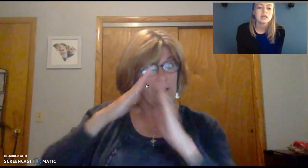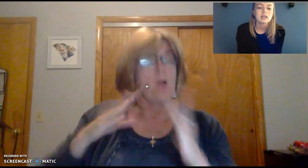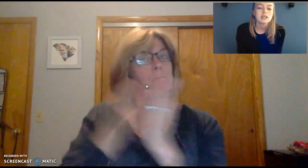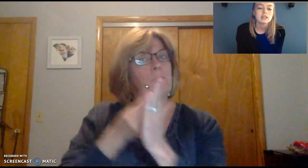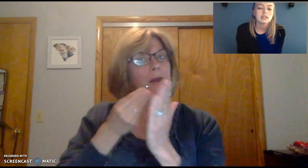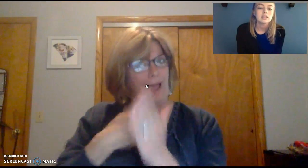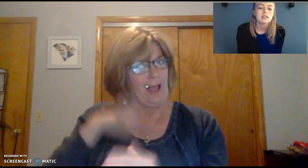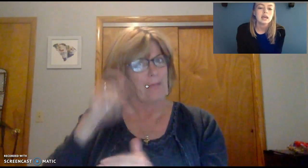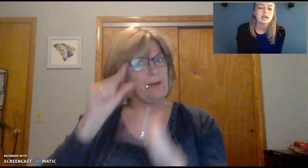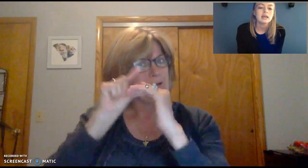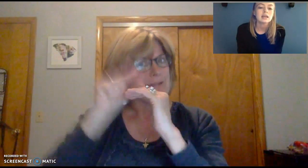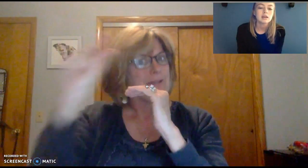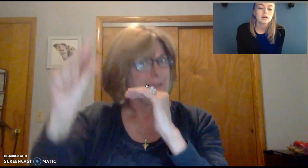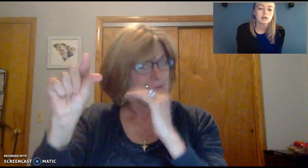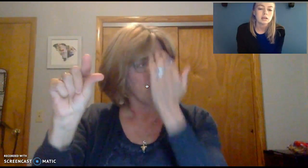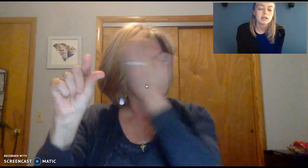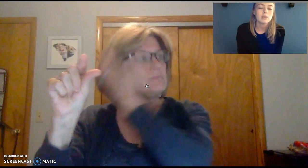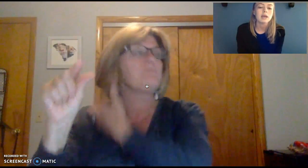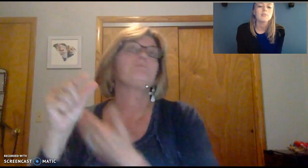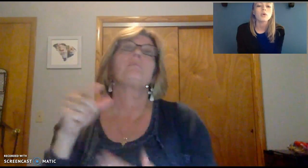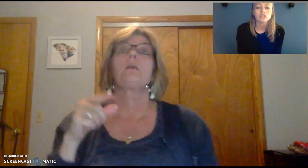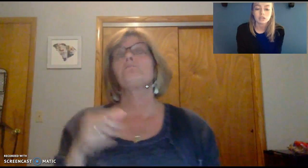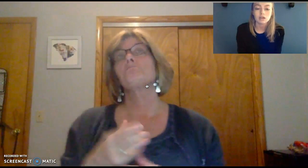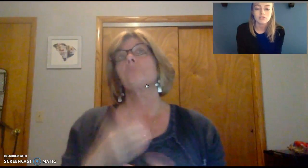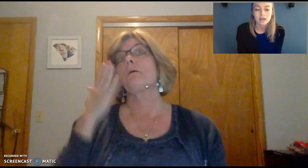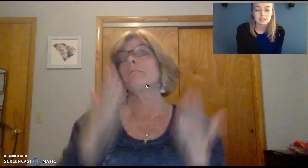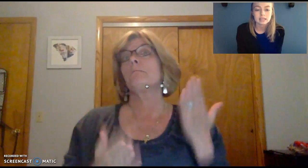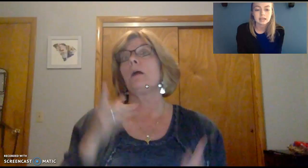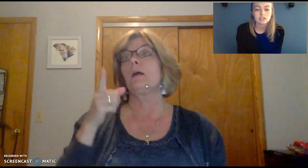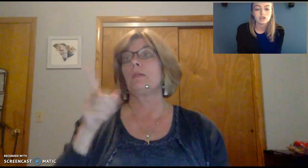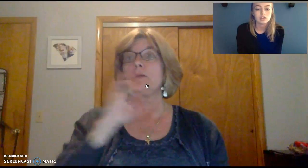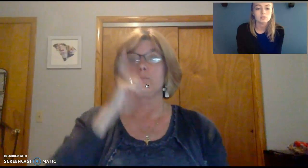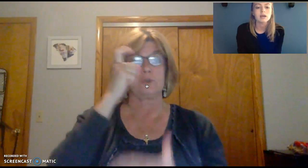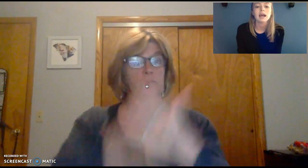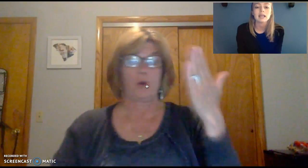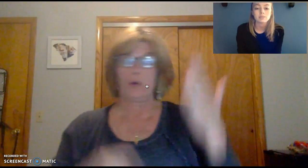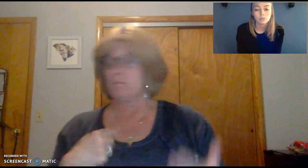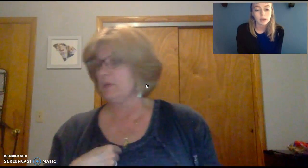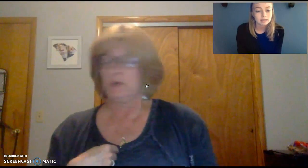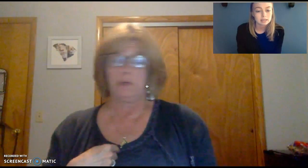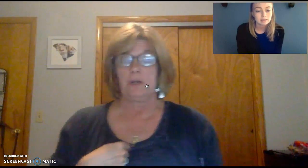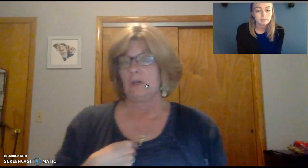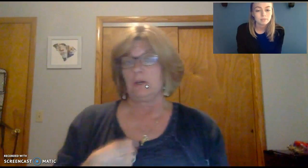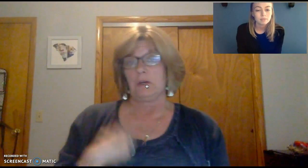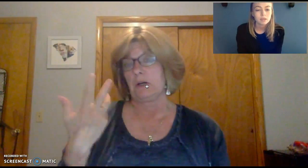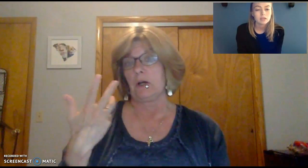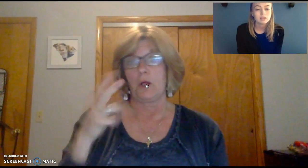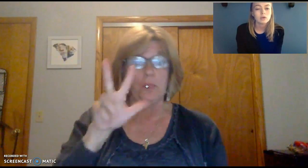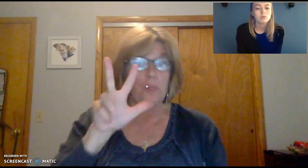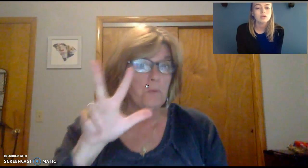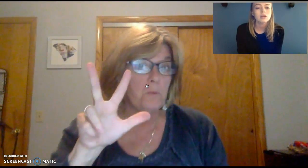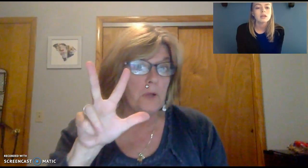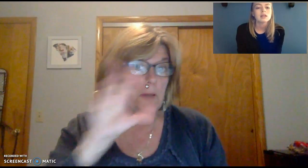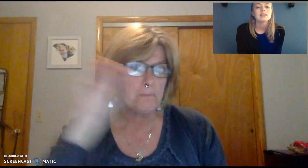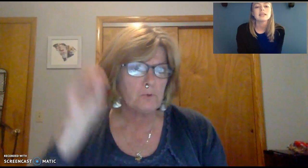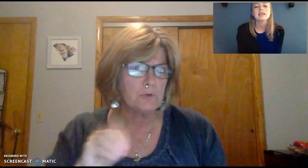10,000. They keep a portion of that $10,000 and I keep the rest.